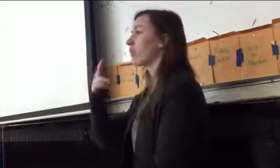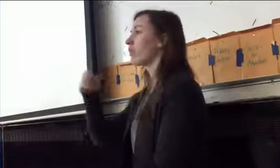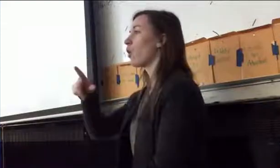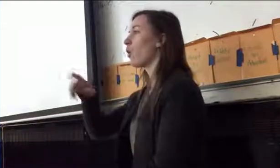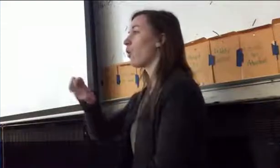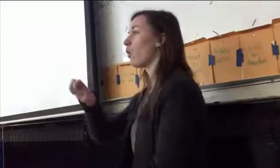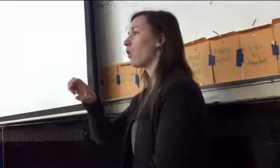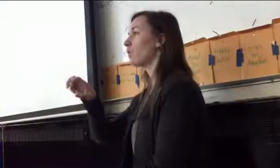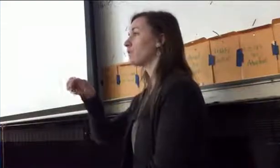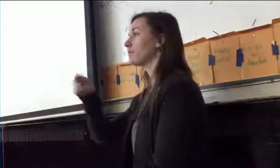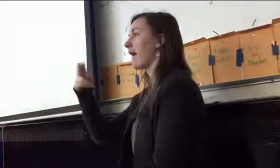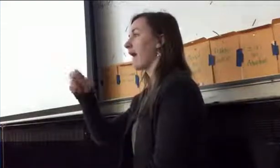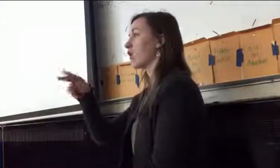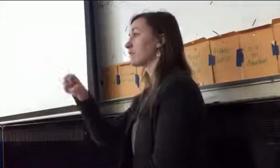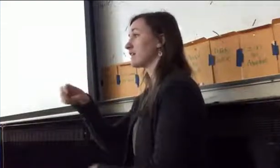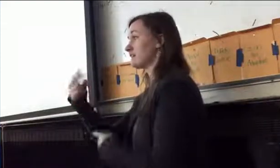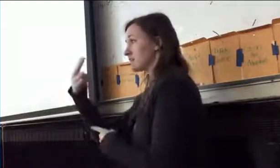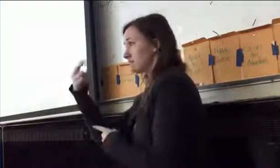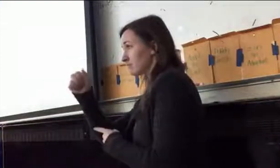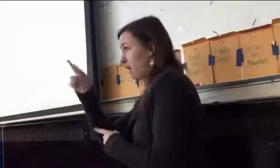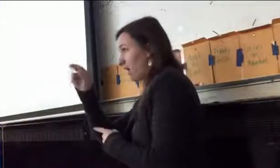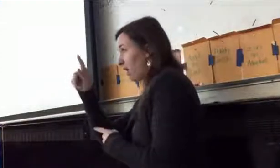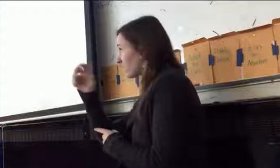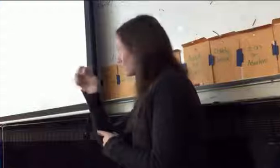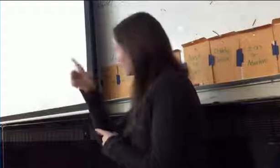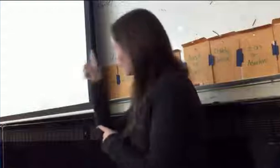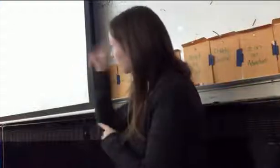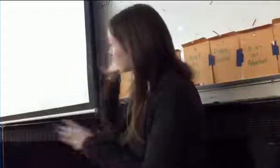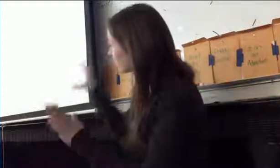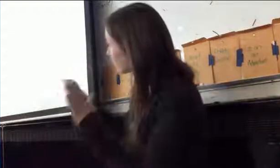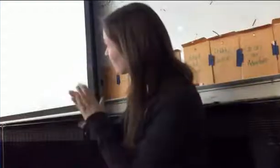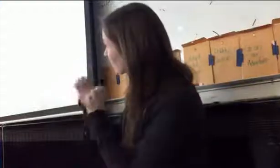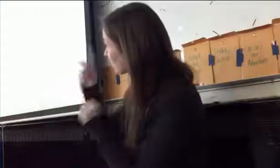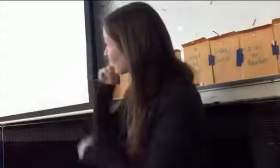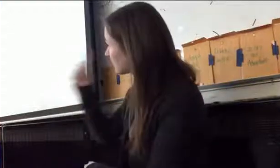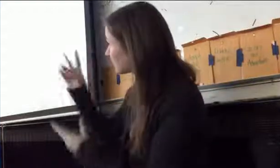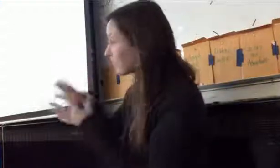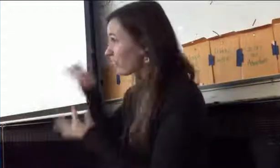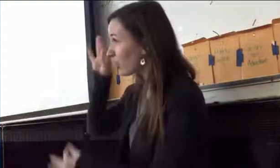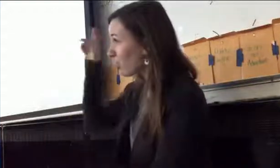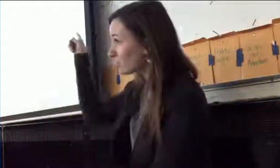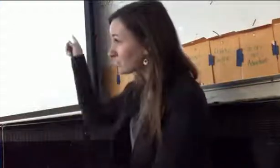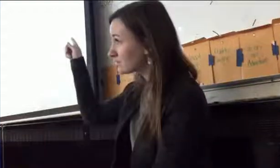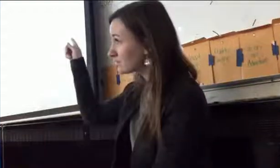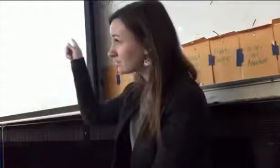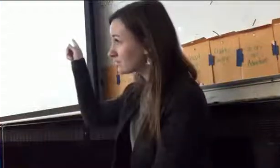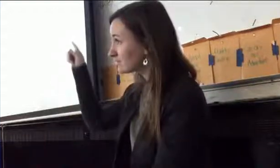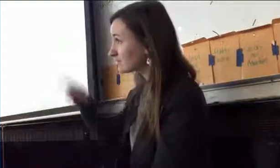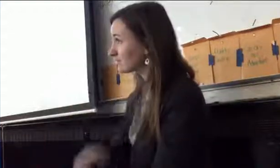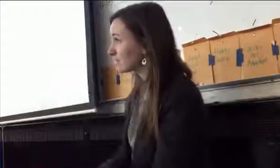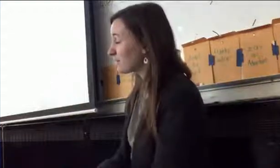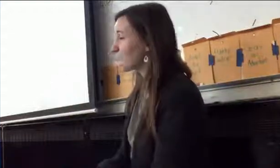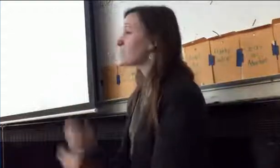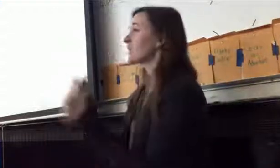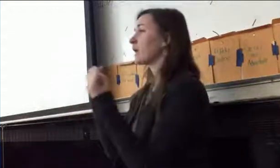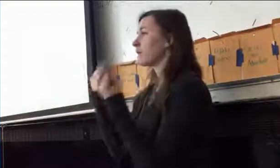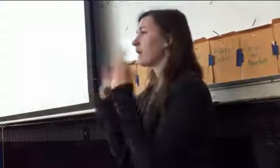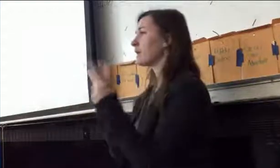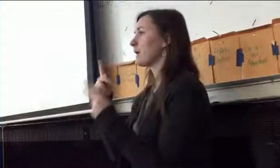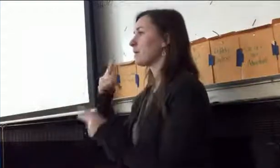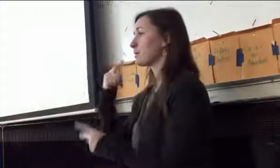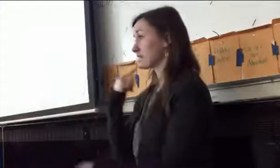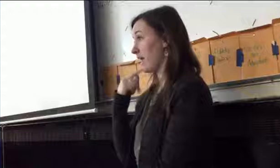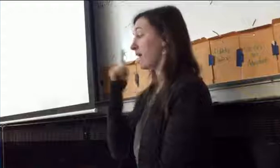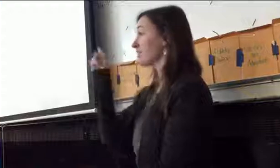haunted. A lot of people say that, so this is a picture from the whole house. You can see the ghost right here. Okay. A lot of people say that these are